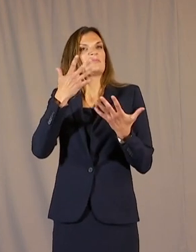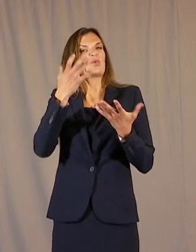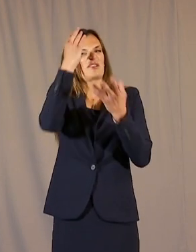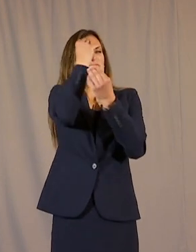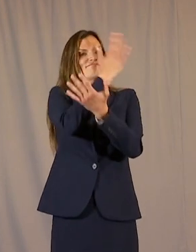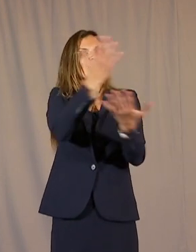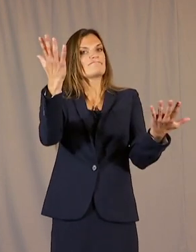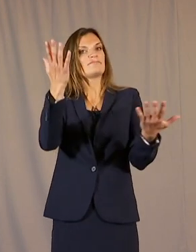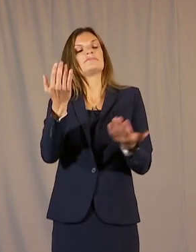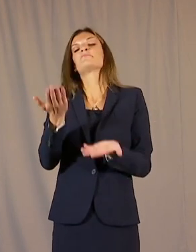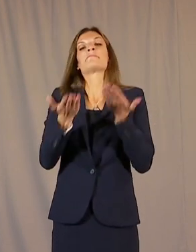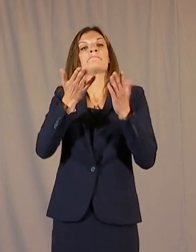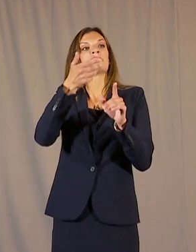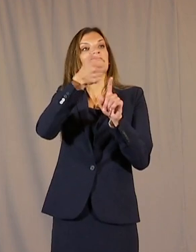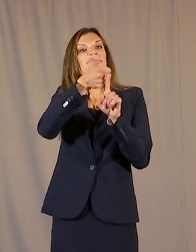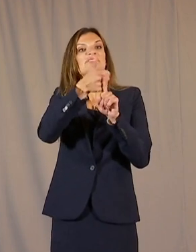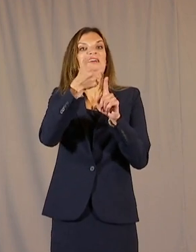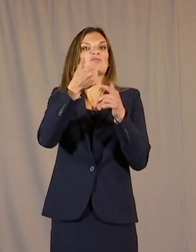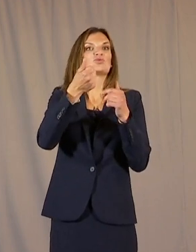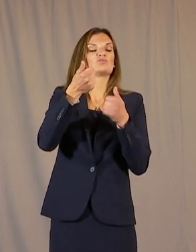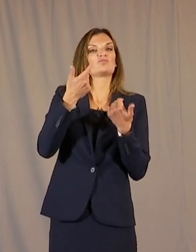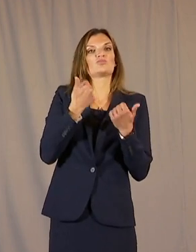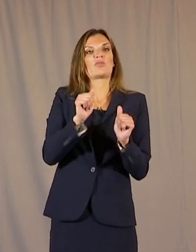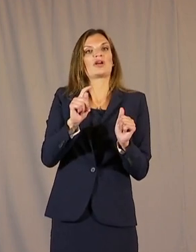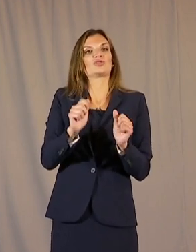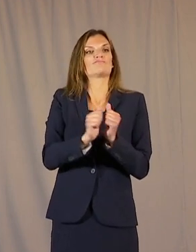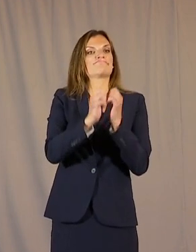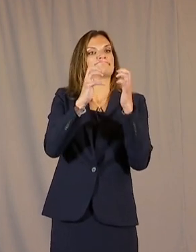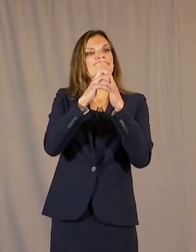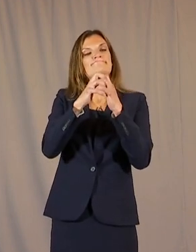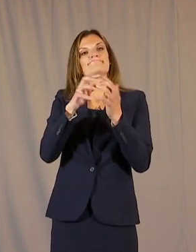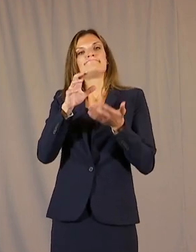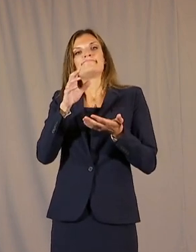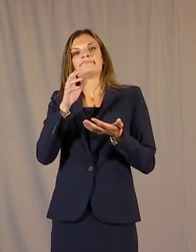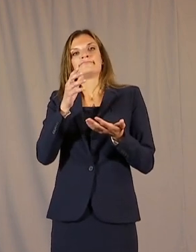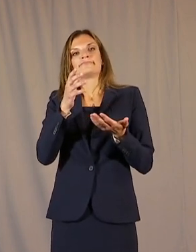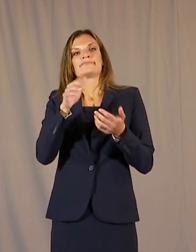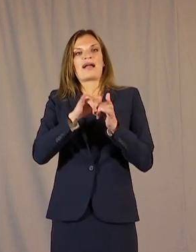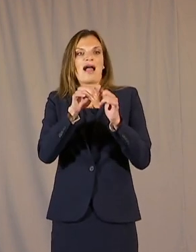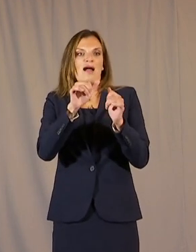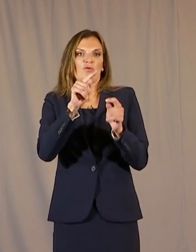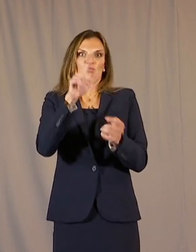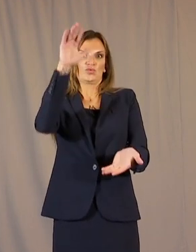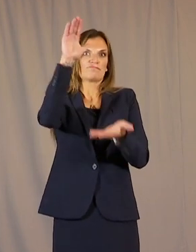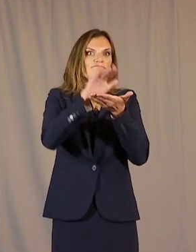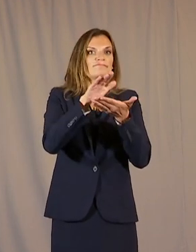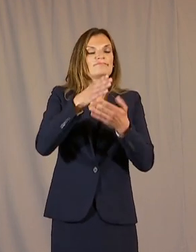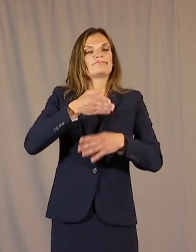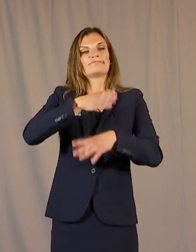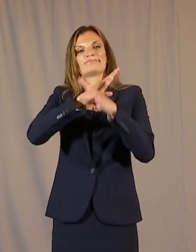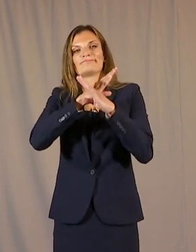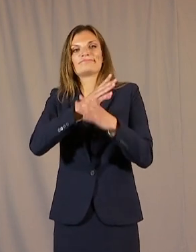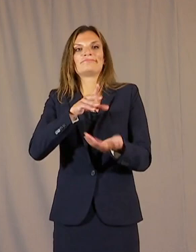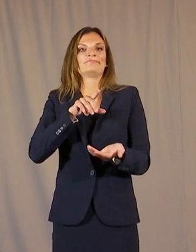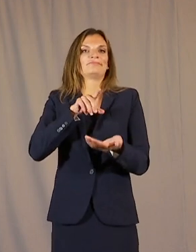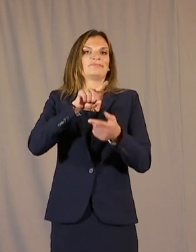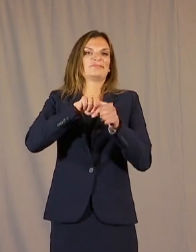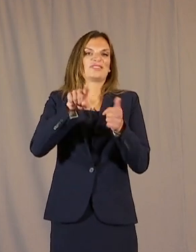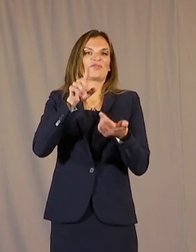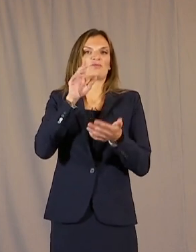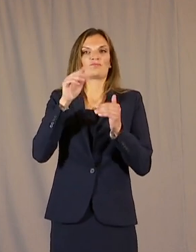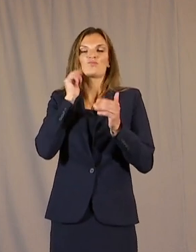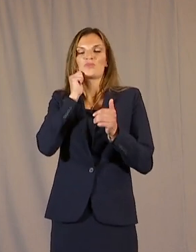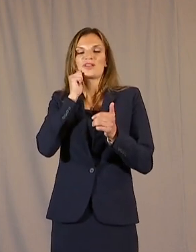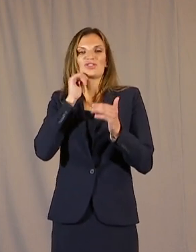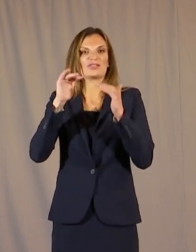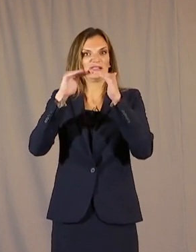and trying to address issues of discrimination or racial disparities. Our task